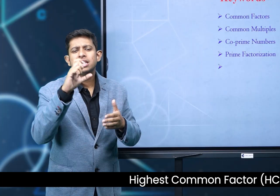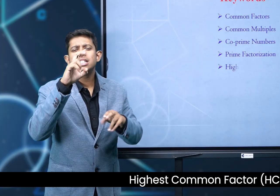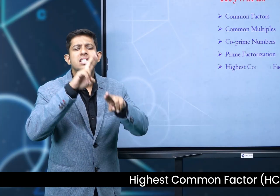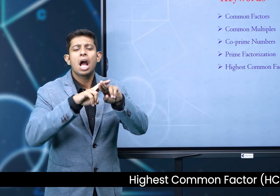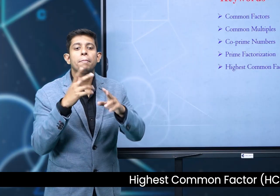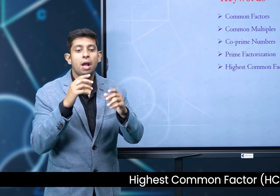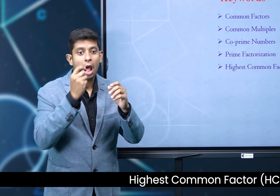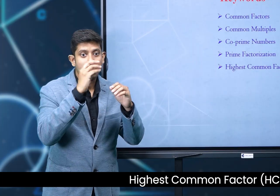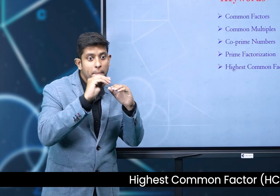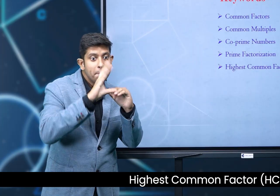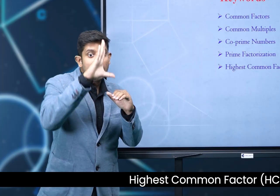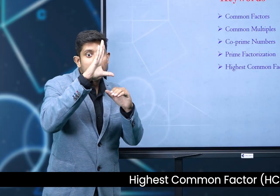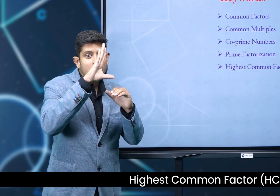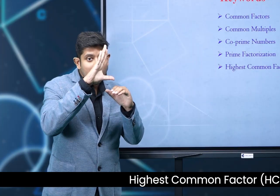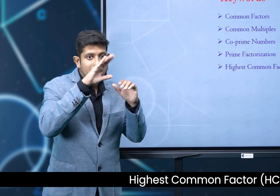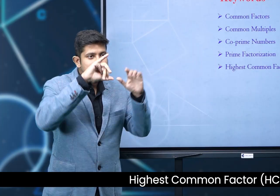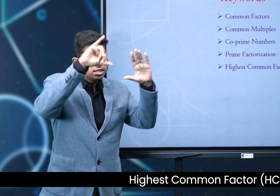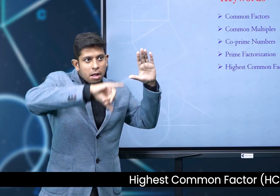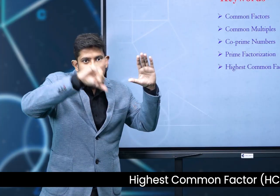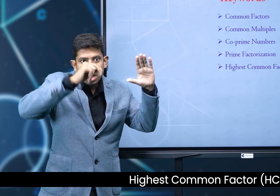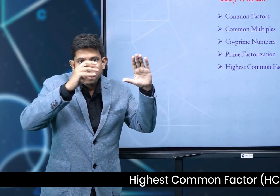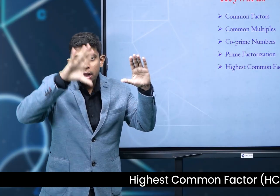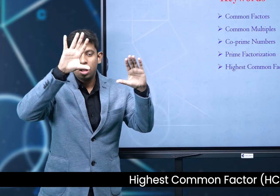highest common factor HCF,